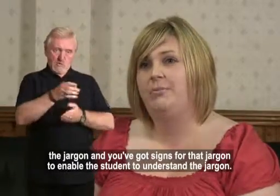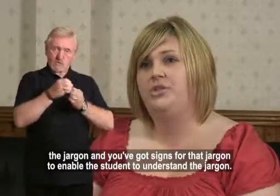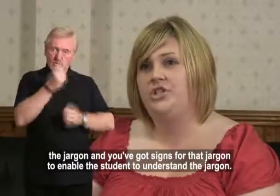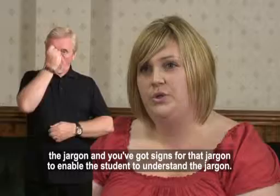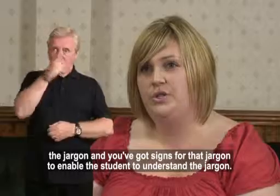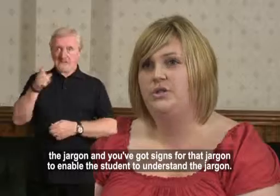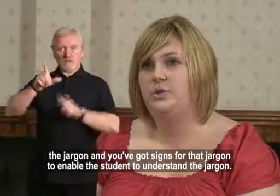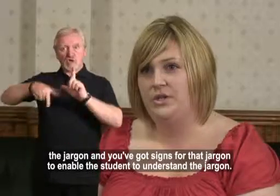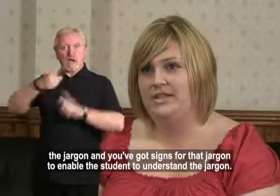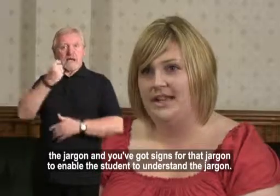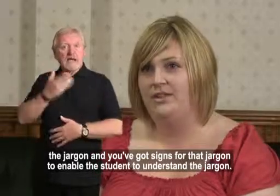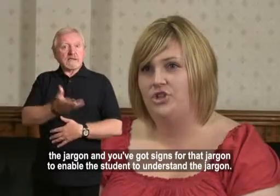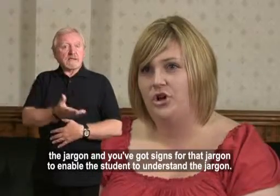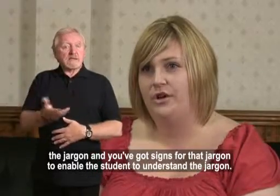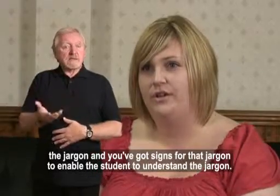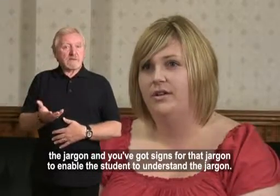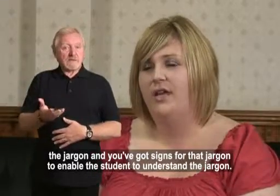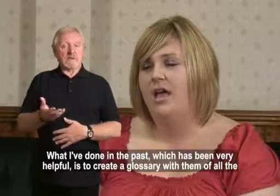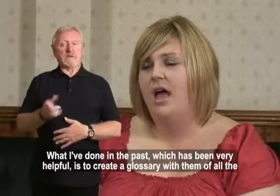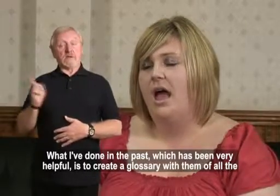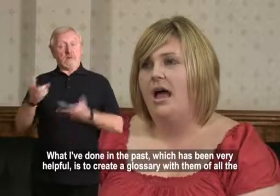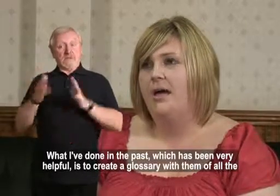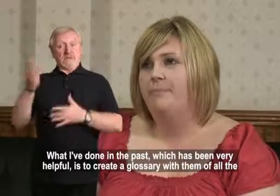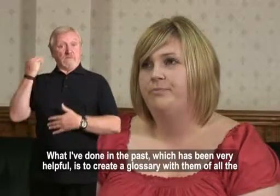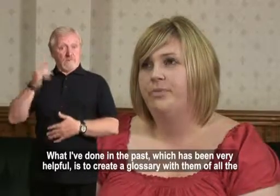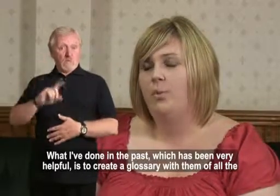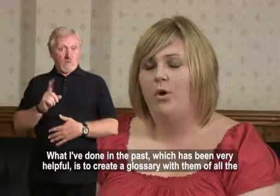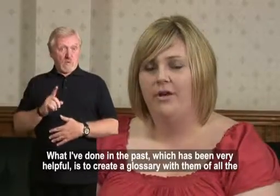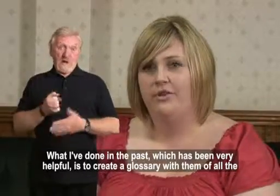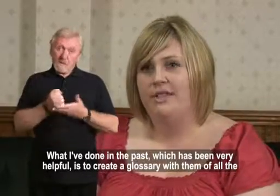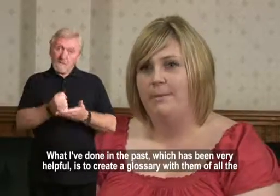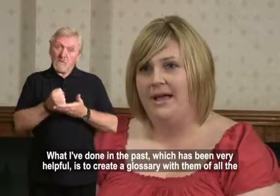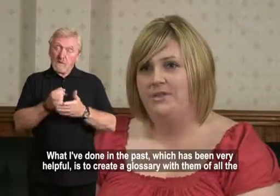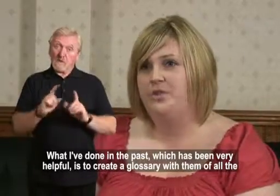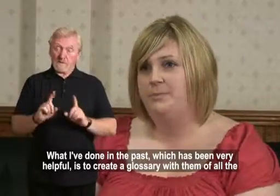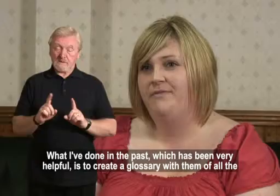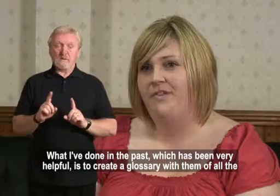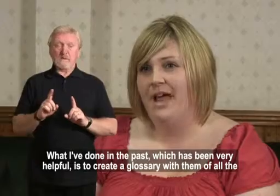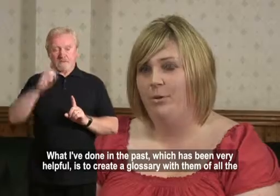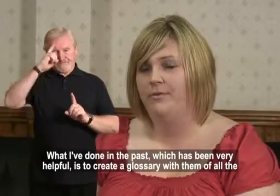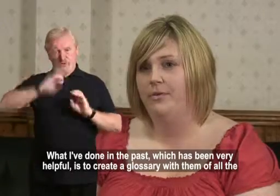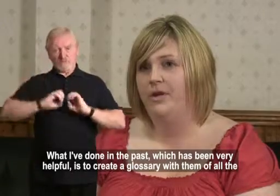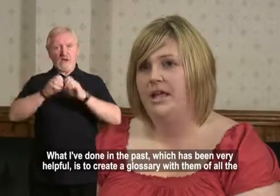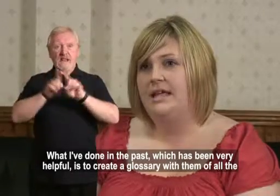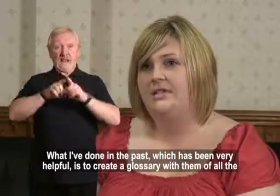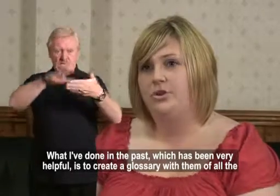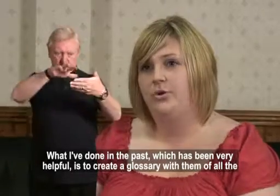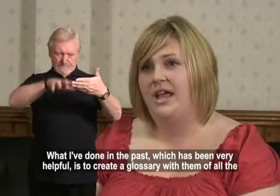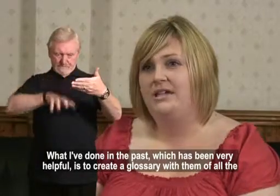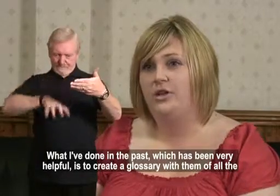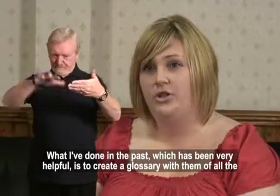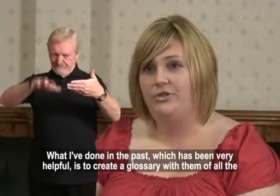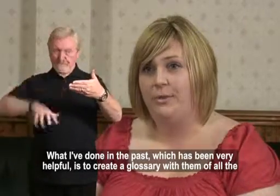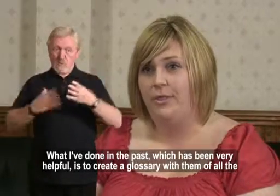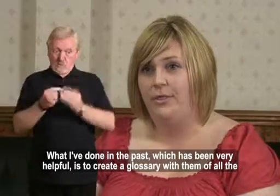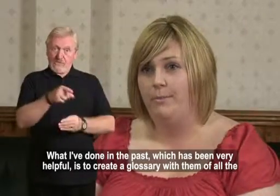to enable the student to understand the jargon. What I've done in the past, which has been very helpful, is to